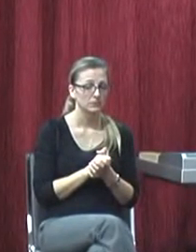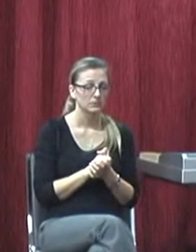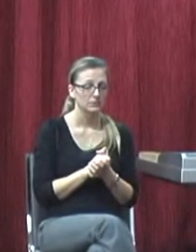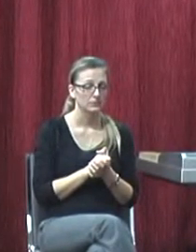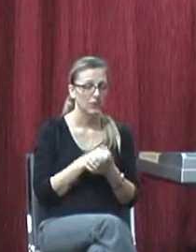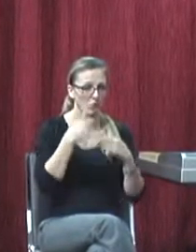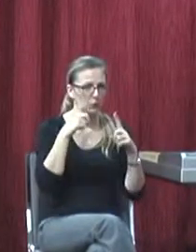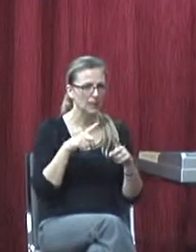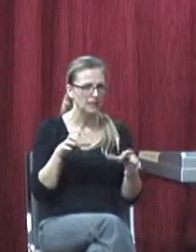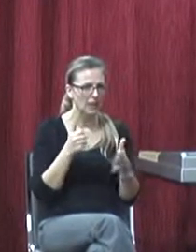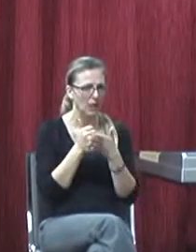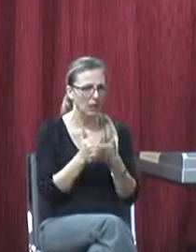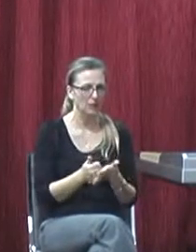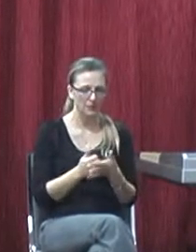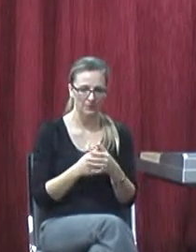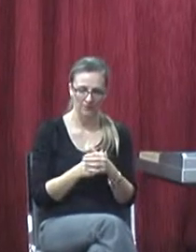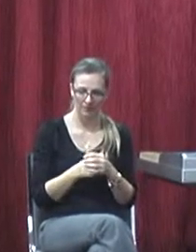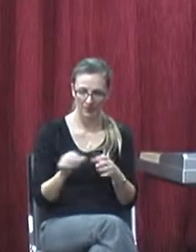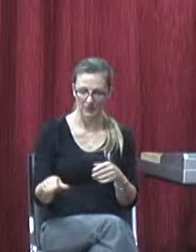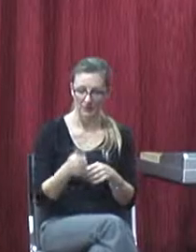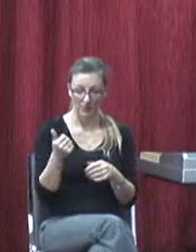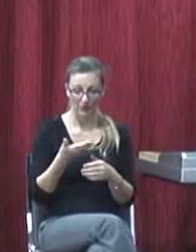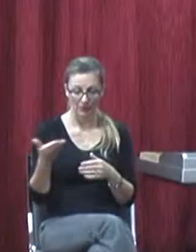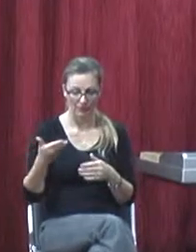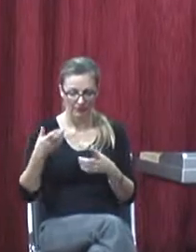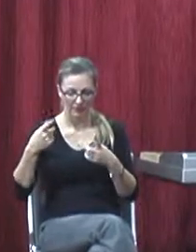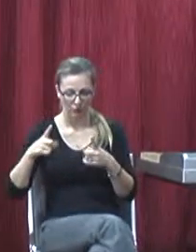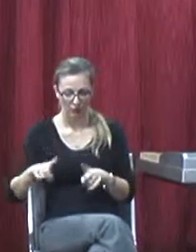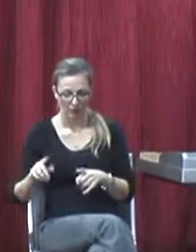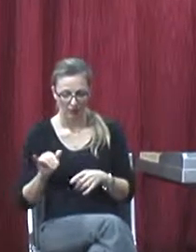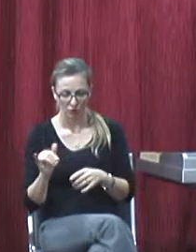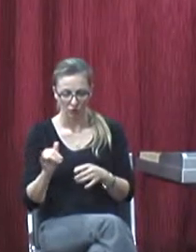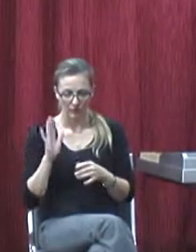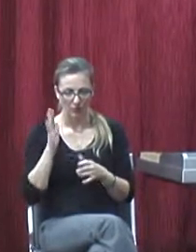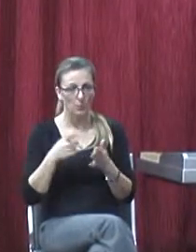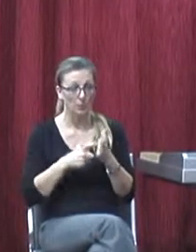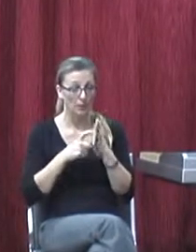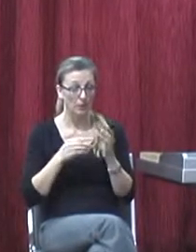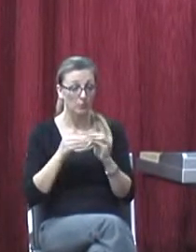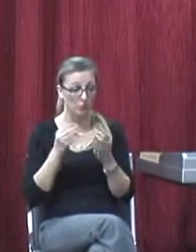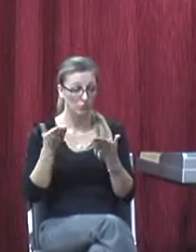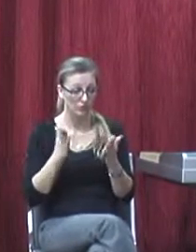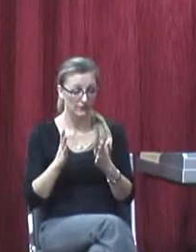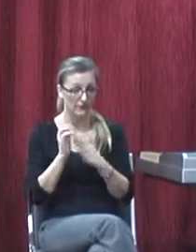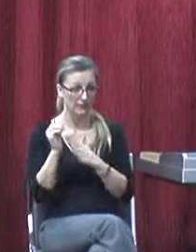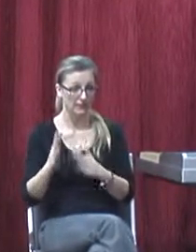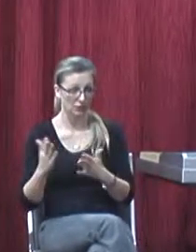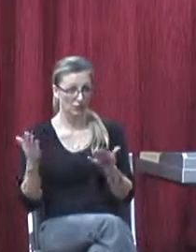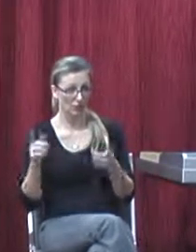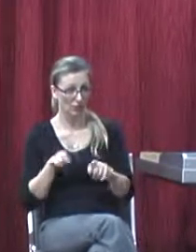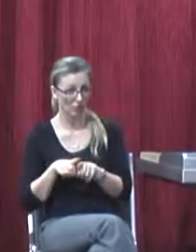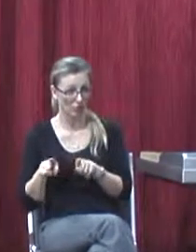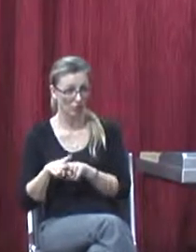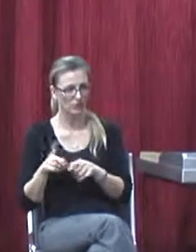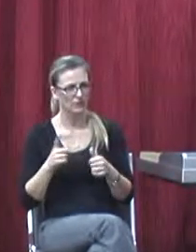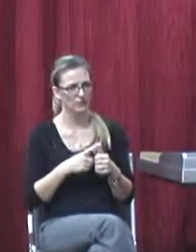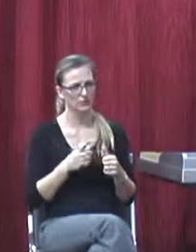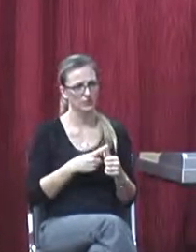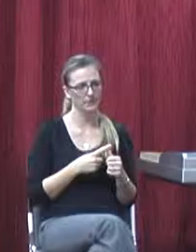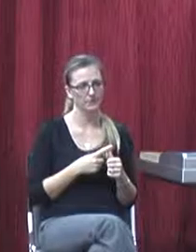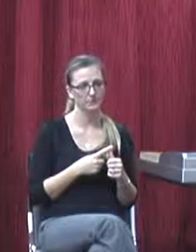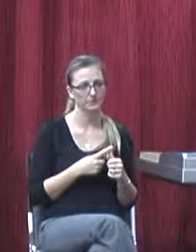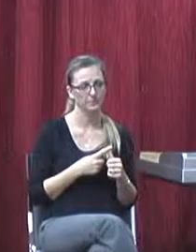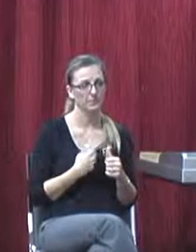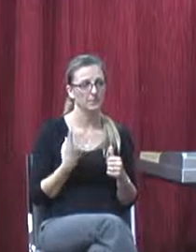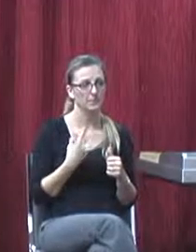bringing forth that we want to get off the ground that will require more servants and leaders here. So the first one is something that